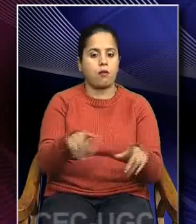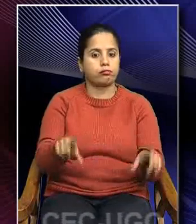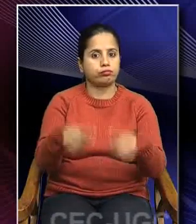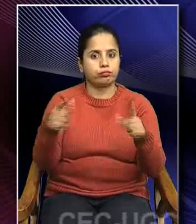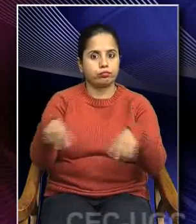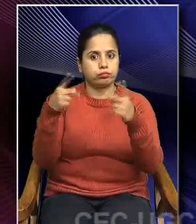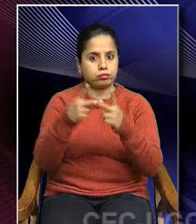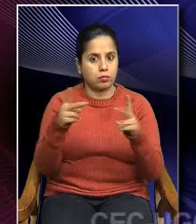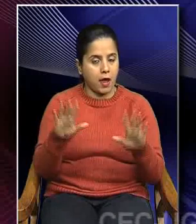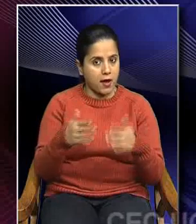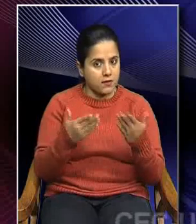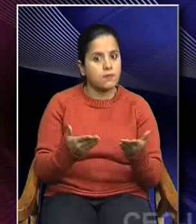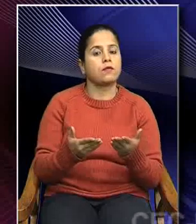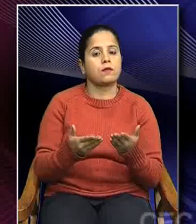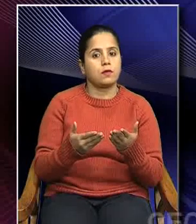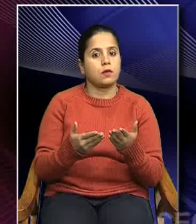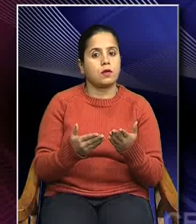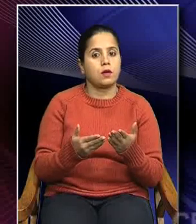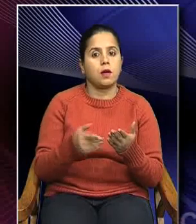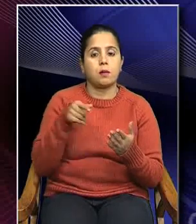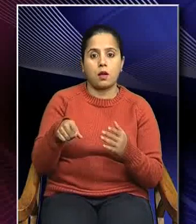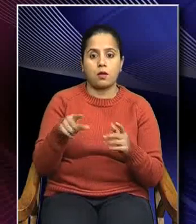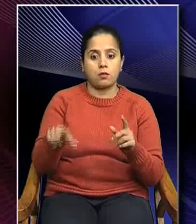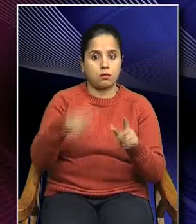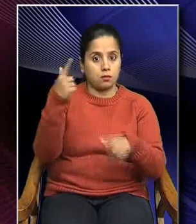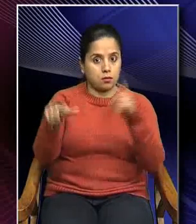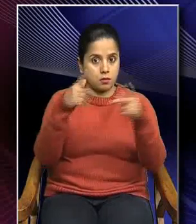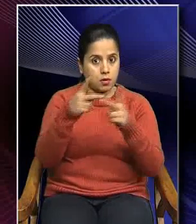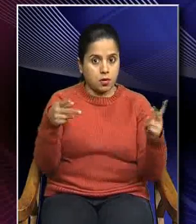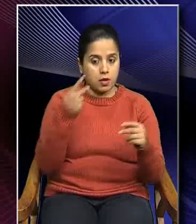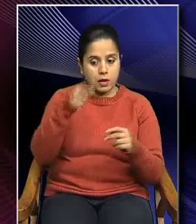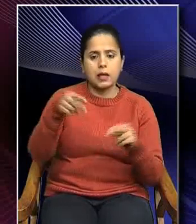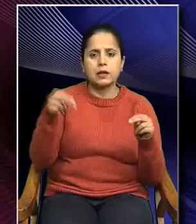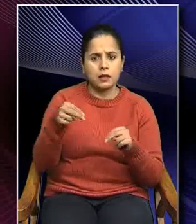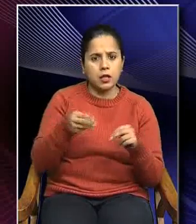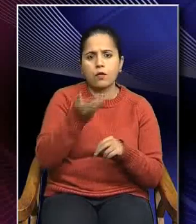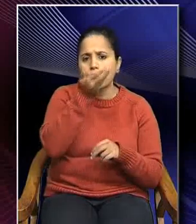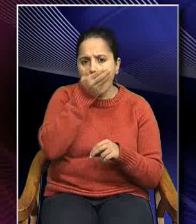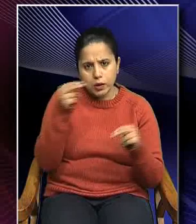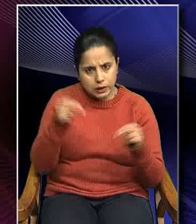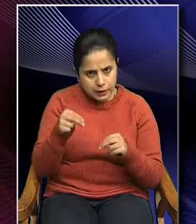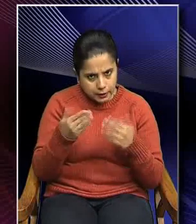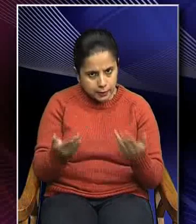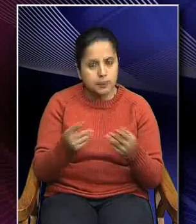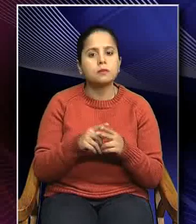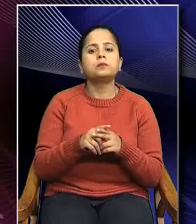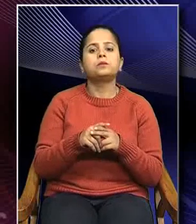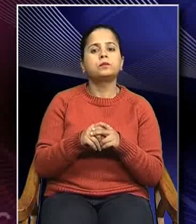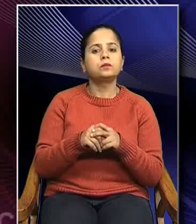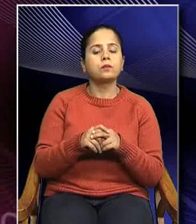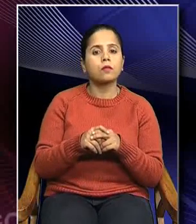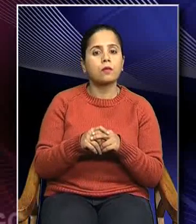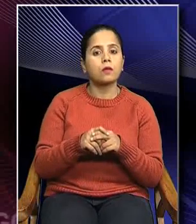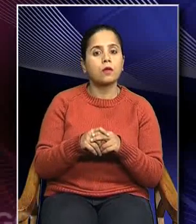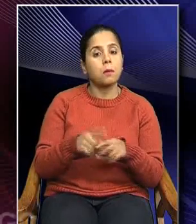it, and growth of plants require water, right?